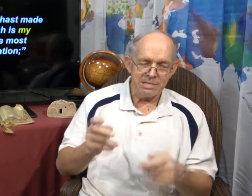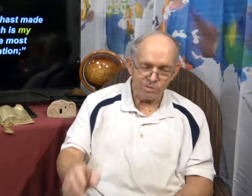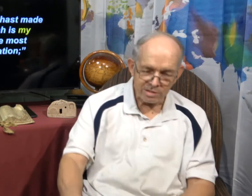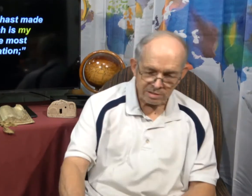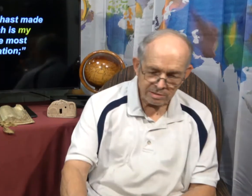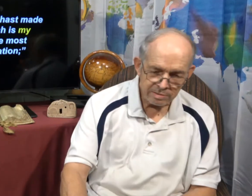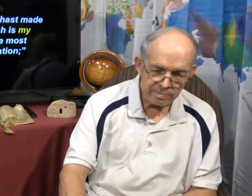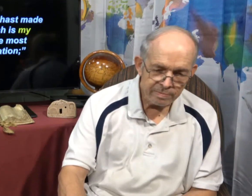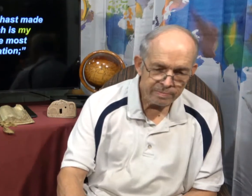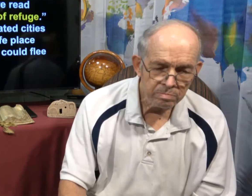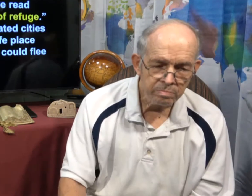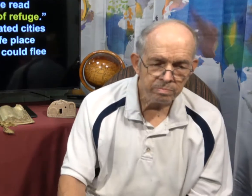happiness.